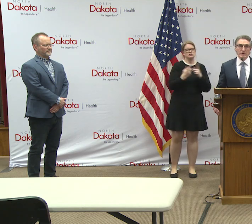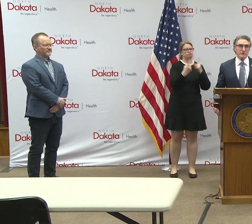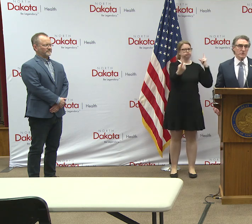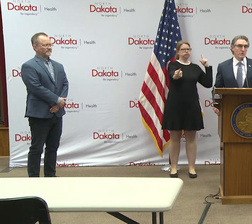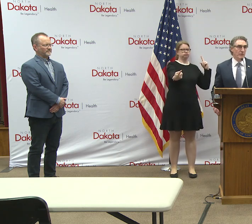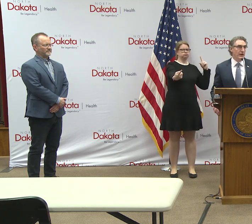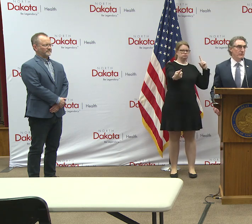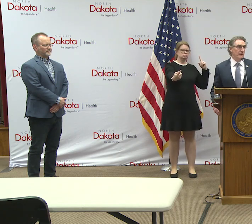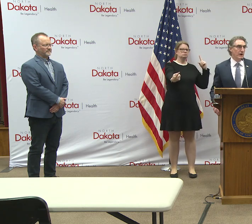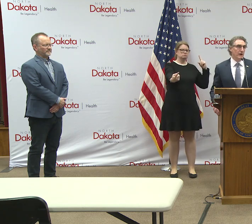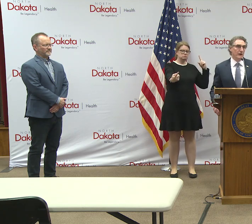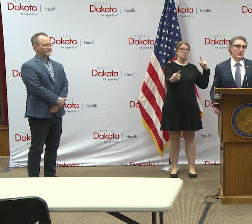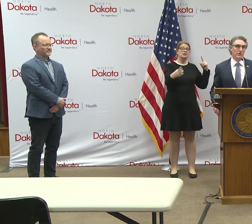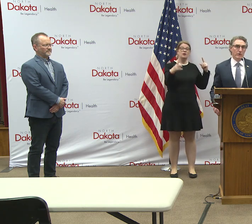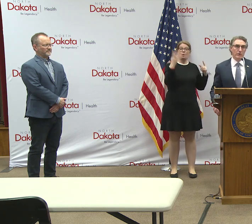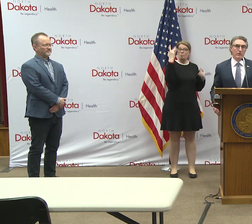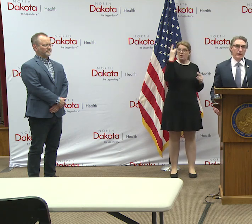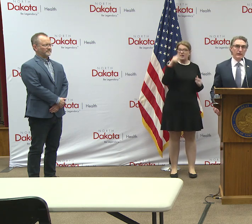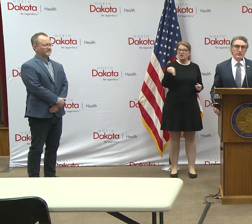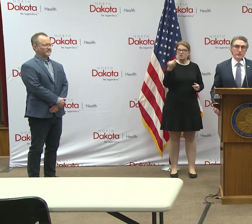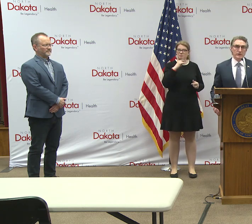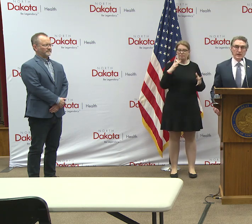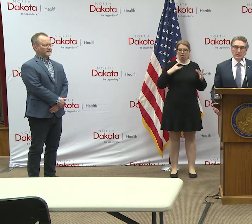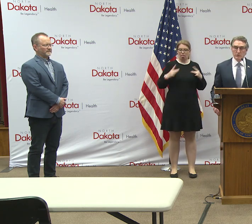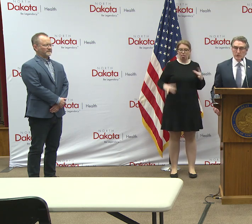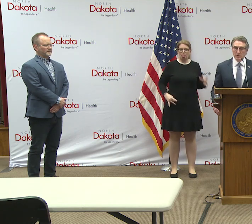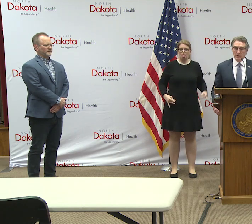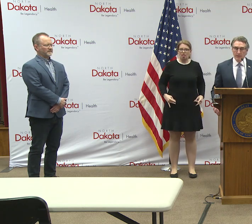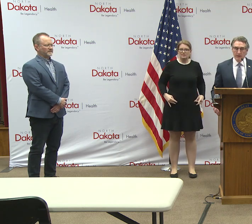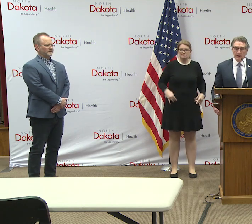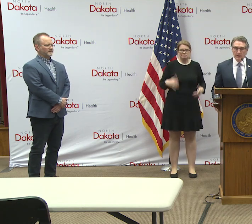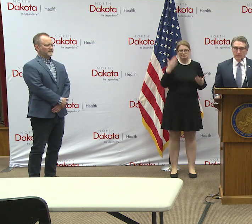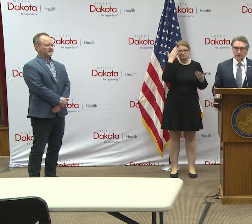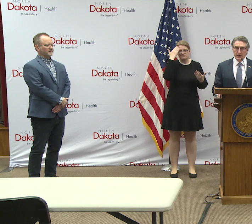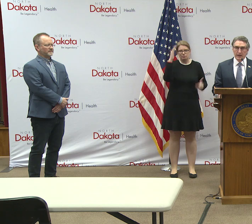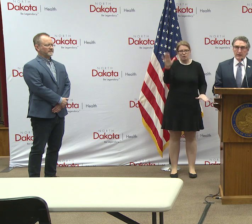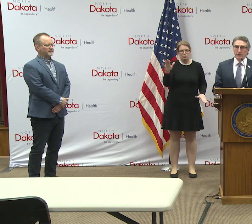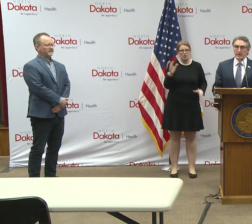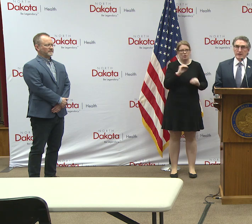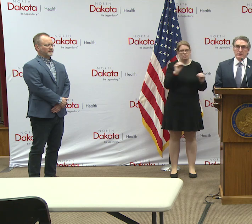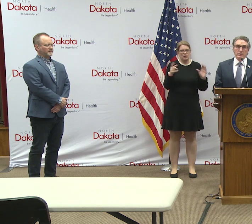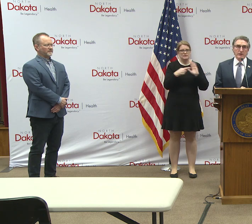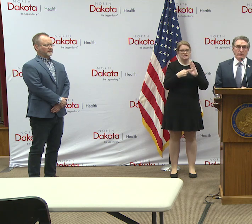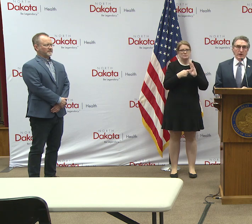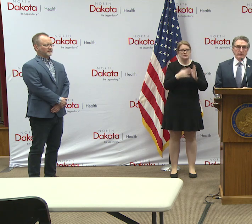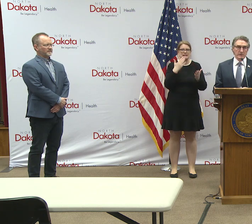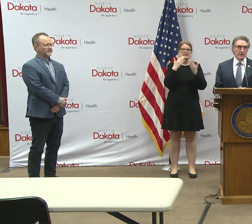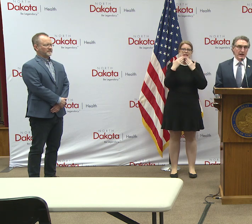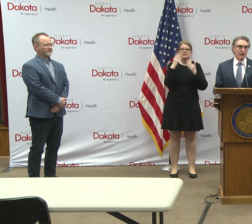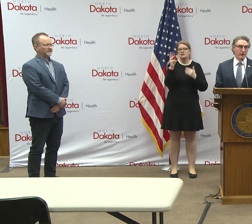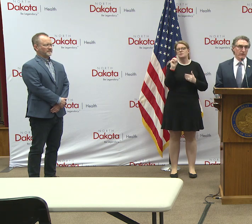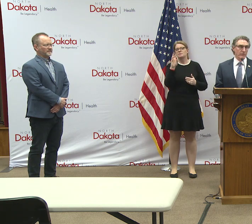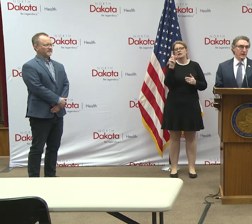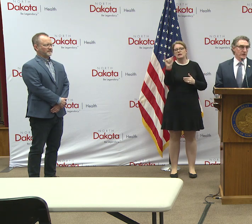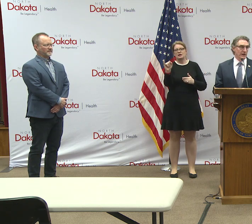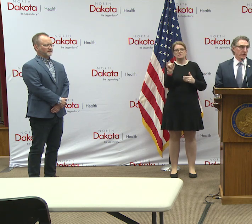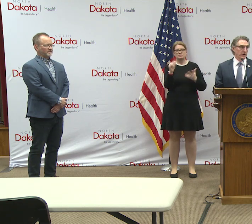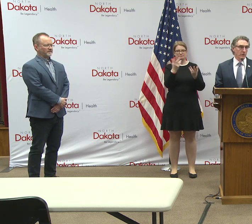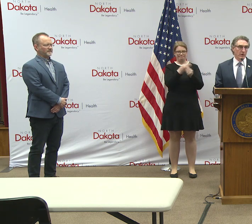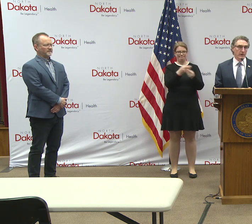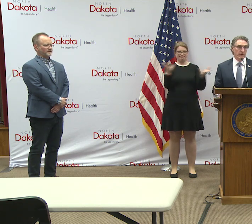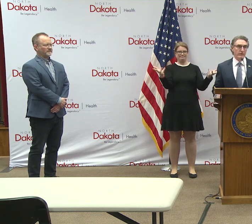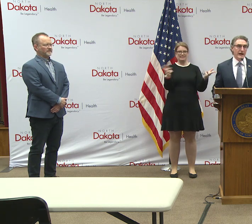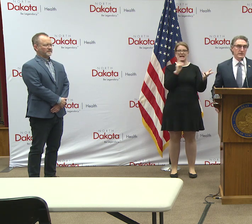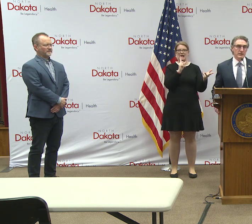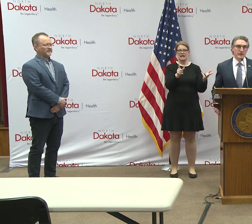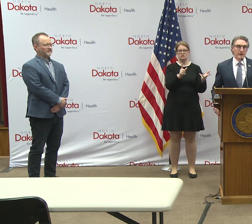that because you may be carrying it and you don't know that. That's what the data would show. With that, again, thanks to the media for helping us get accurate information out there.